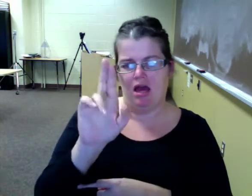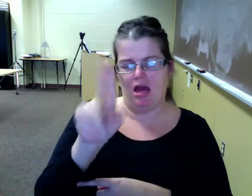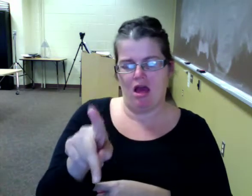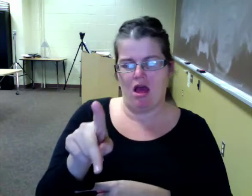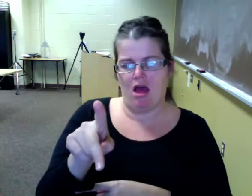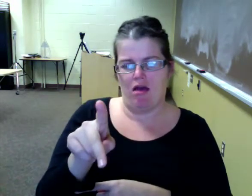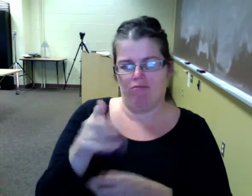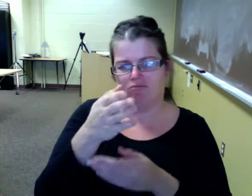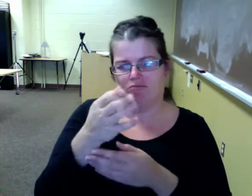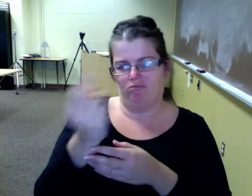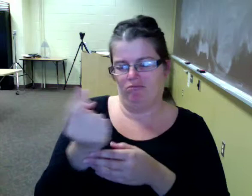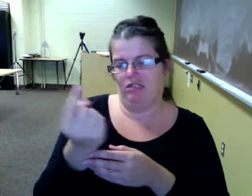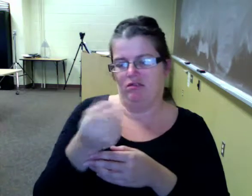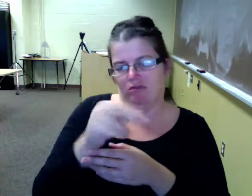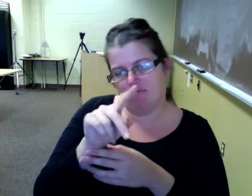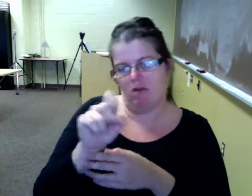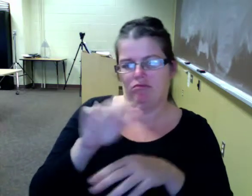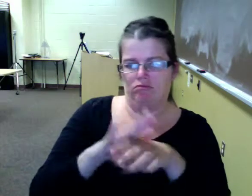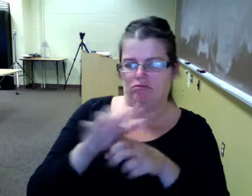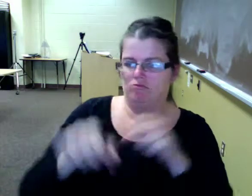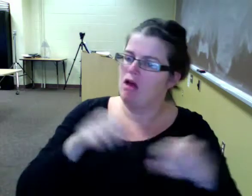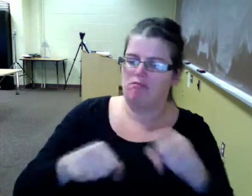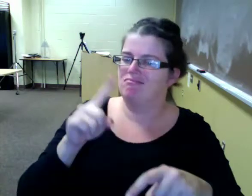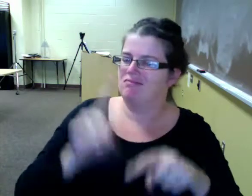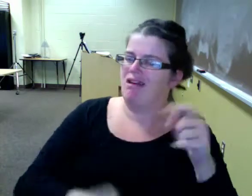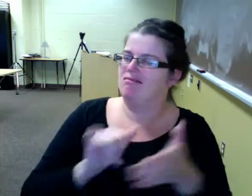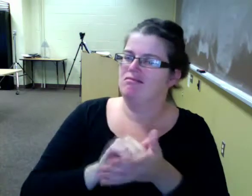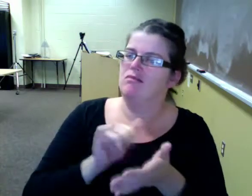it. It wasn't something he could really do. But he liked to ride a bike.